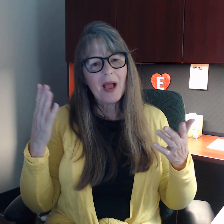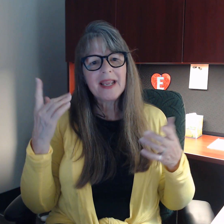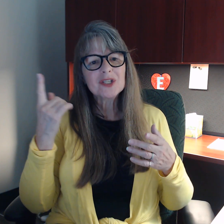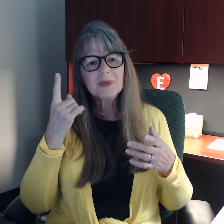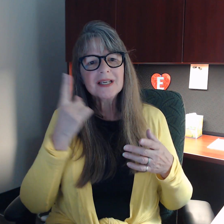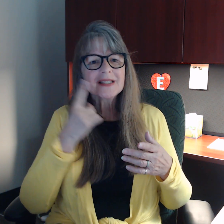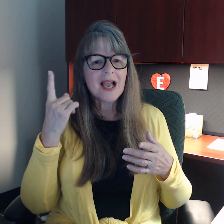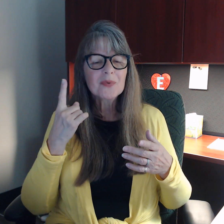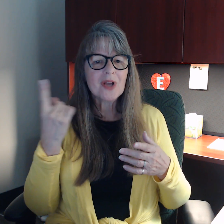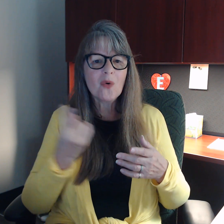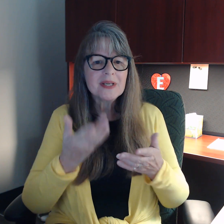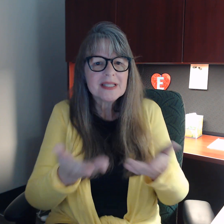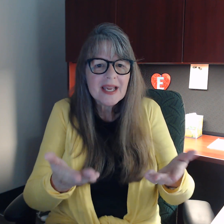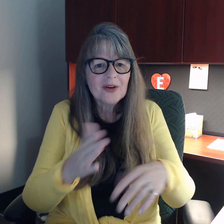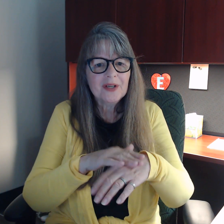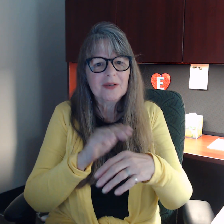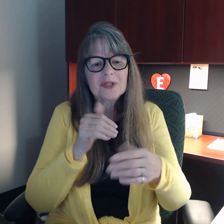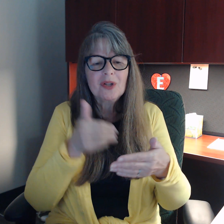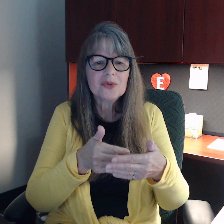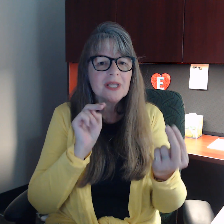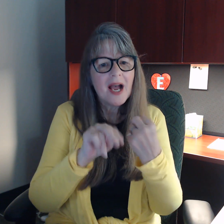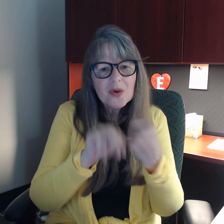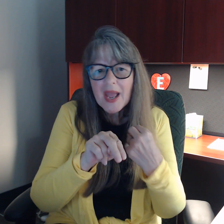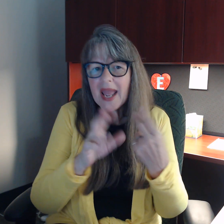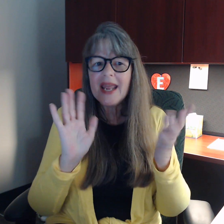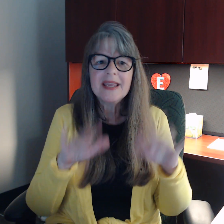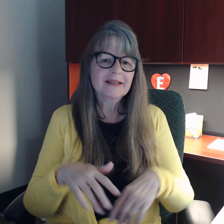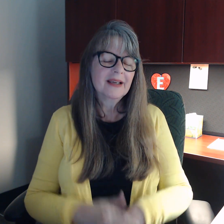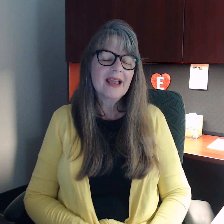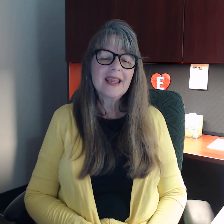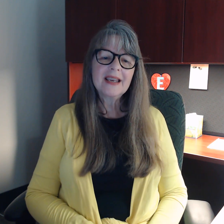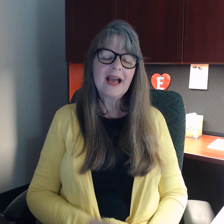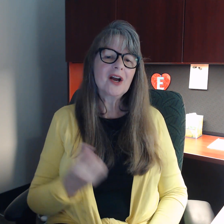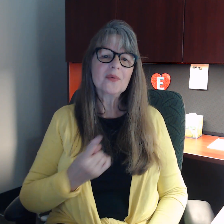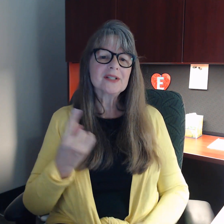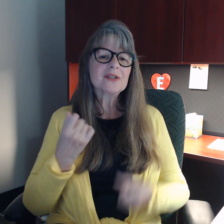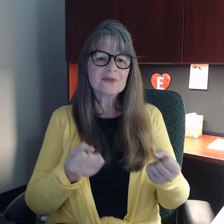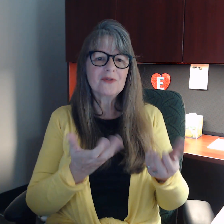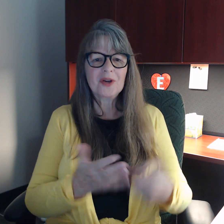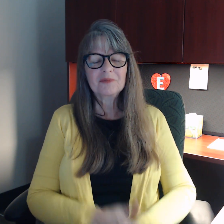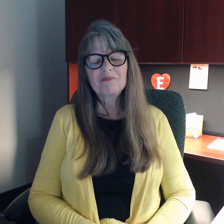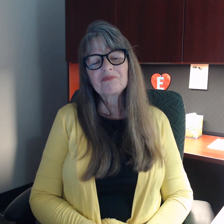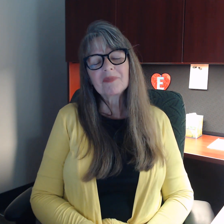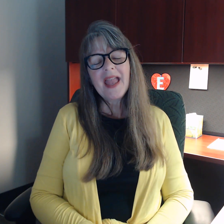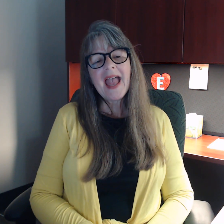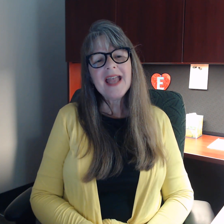guess because I was always there and it was close to the highway and I always drove there. And